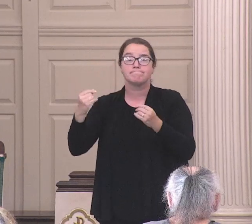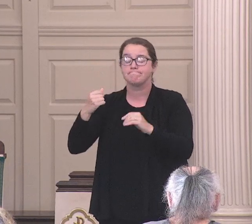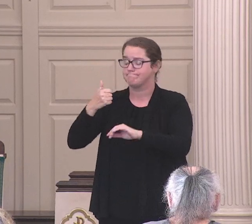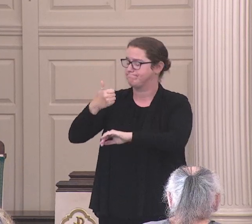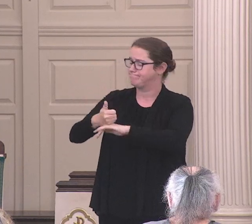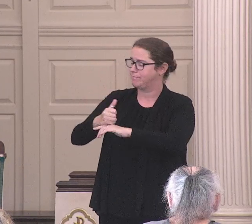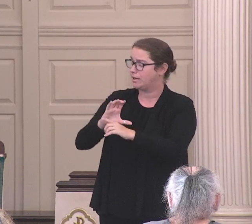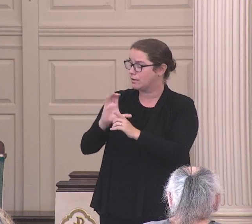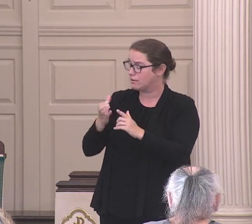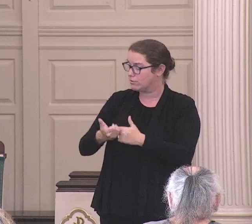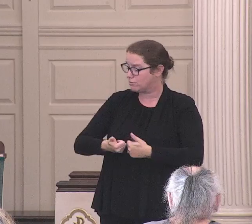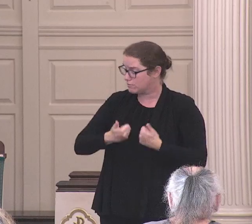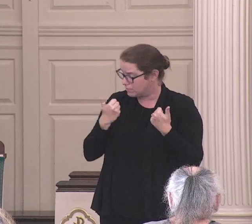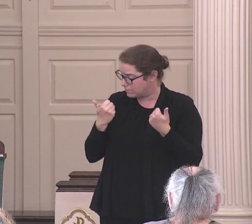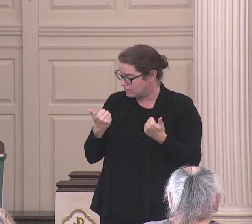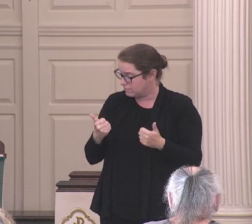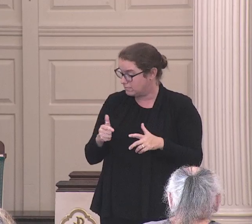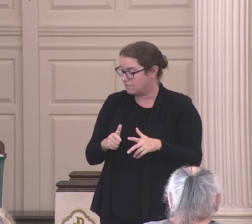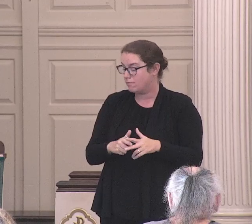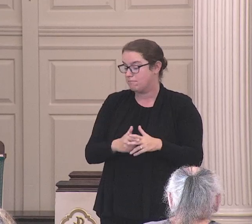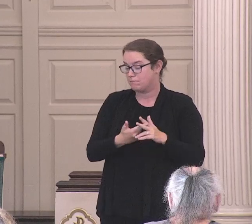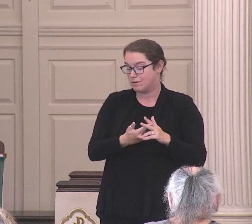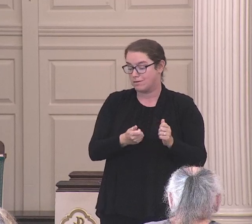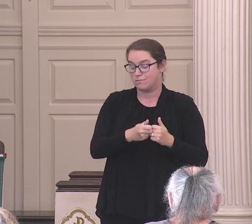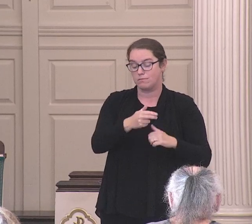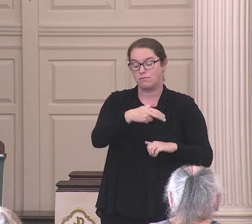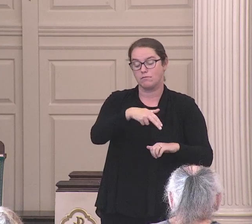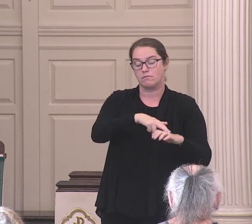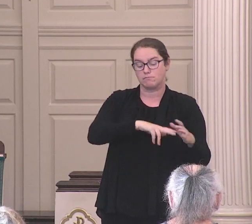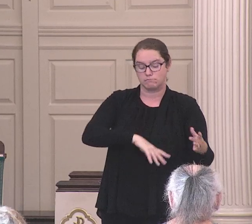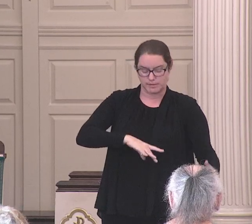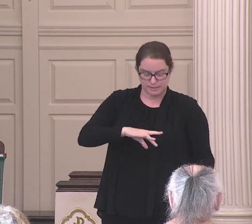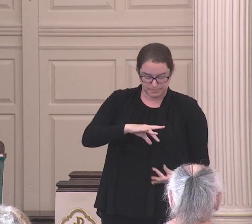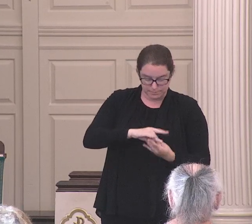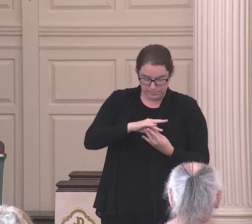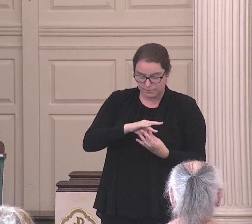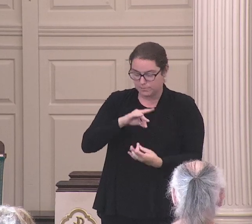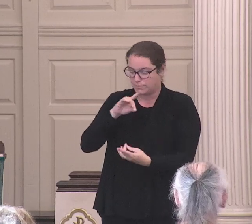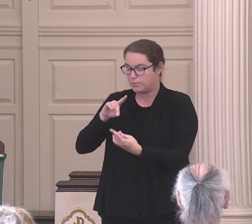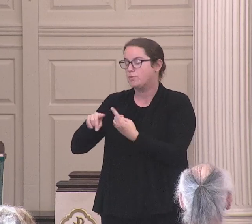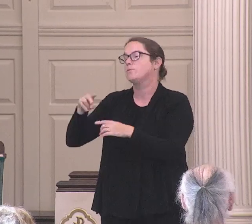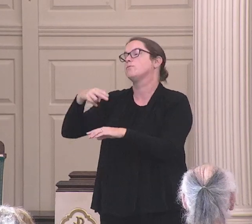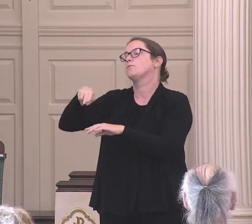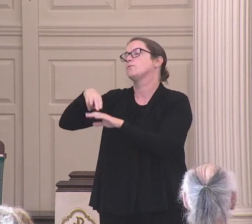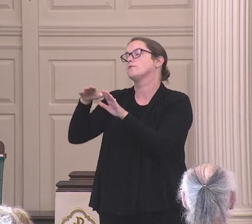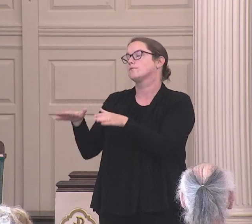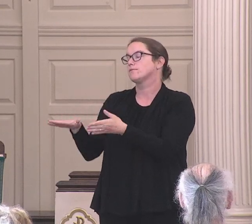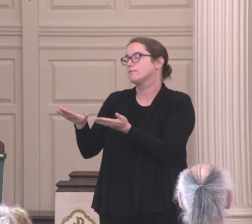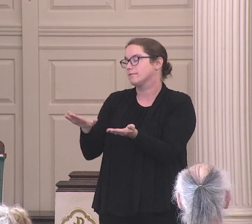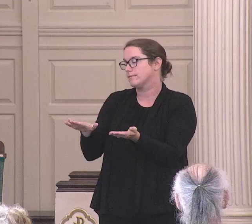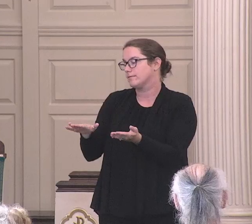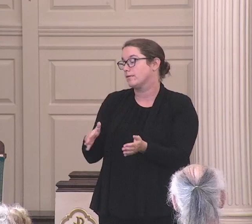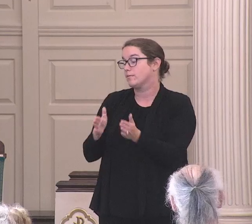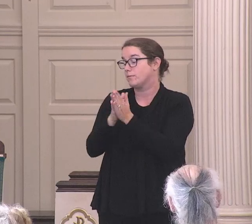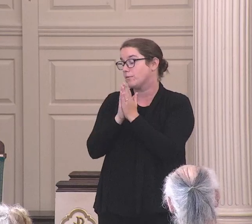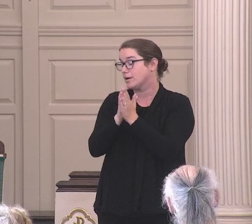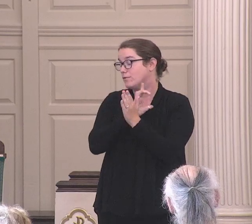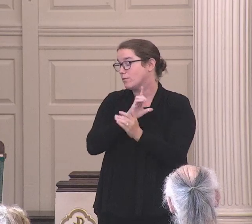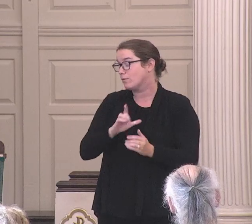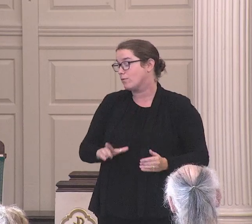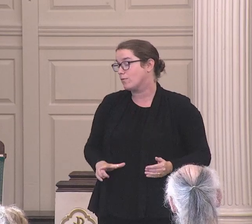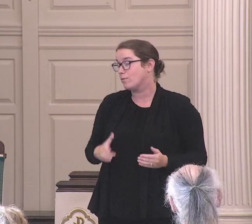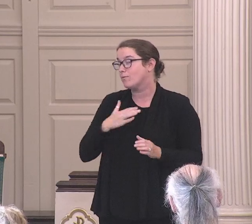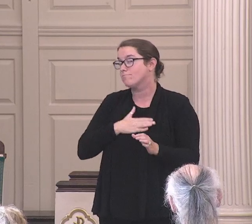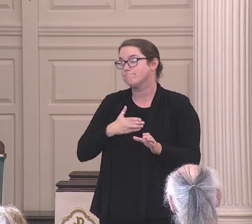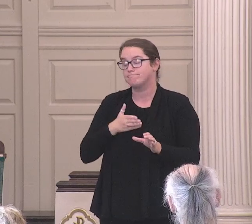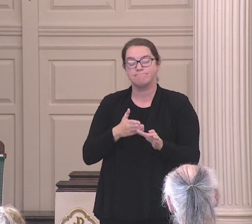of life from natural conception to natural death. Pray to the Lord. Lord,